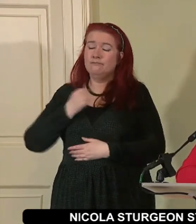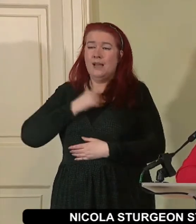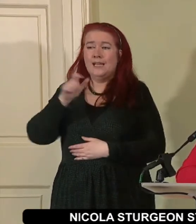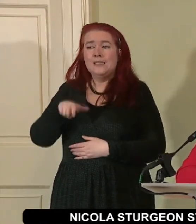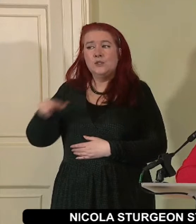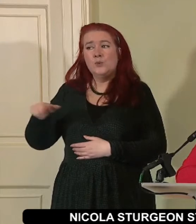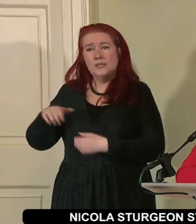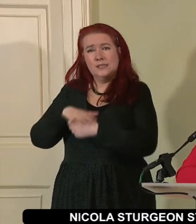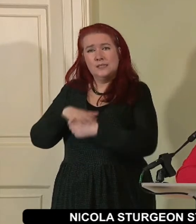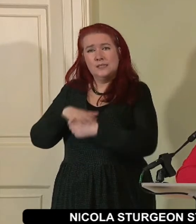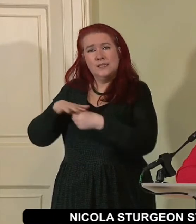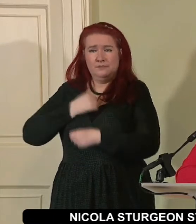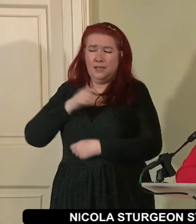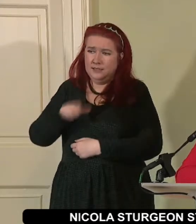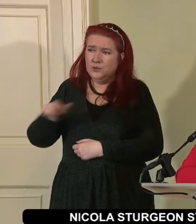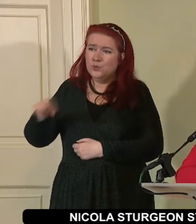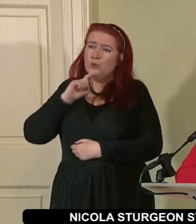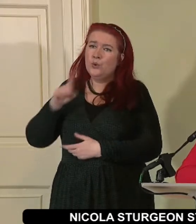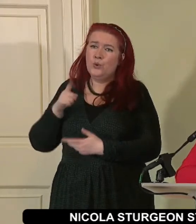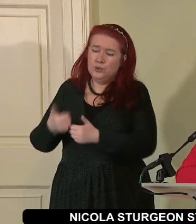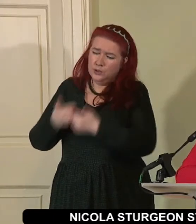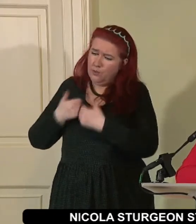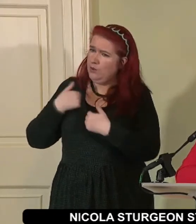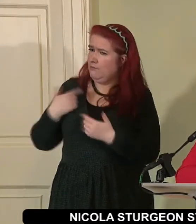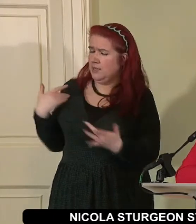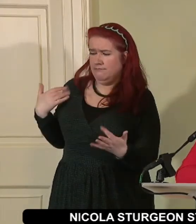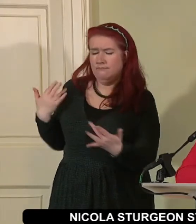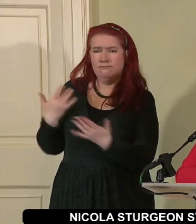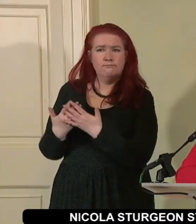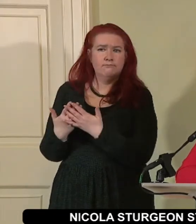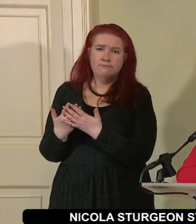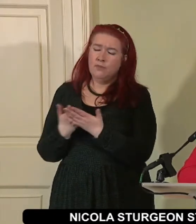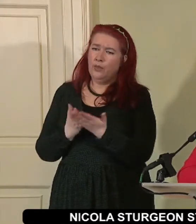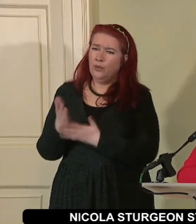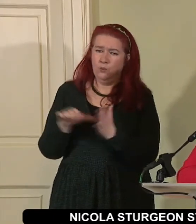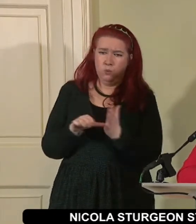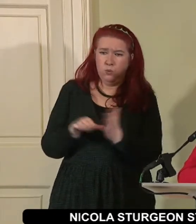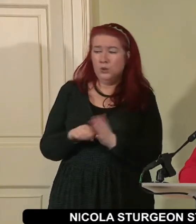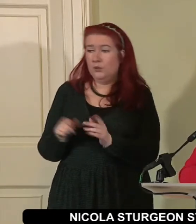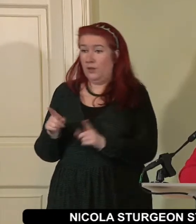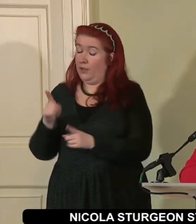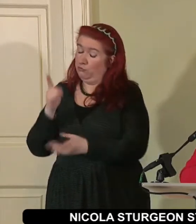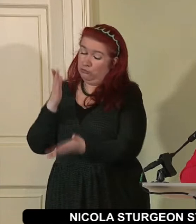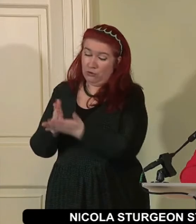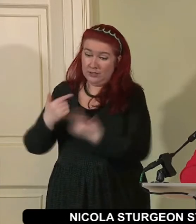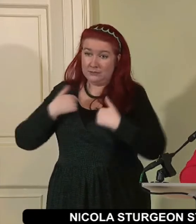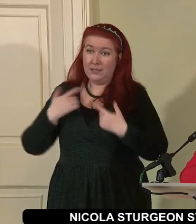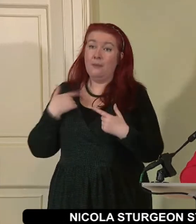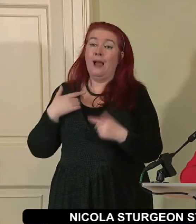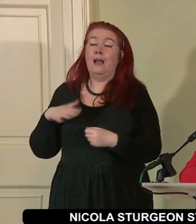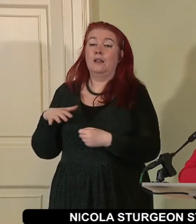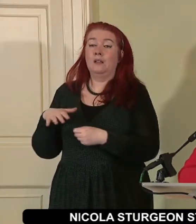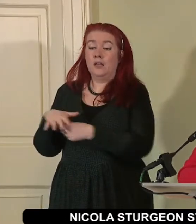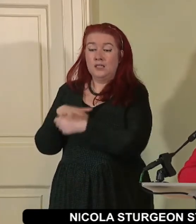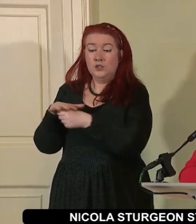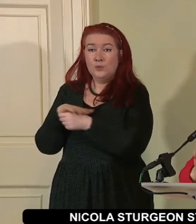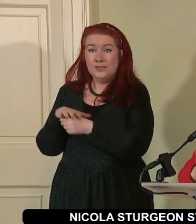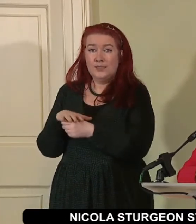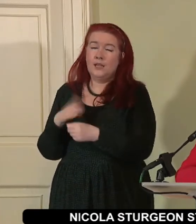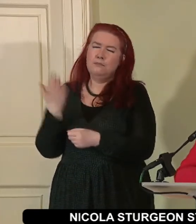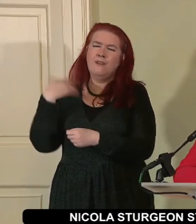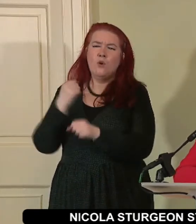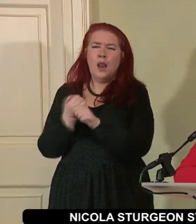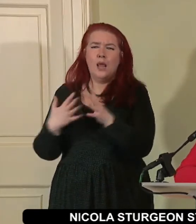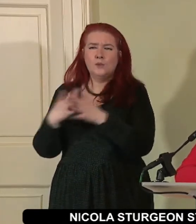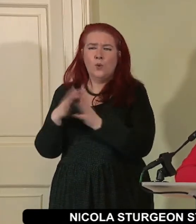constituents who have supported me through thick and thin, put their trust in me time and again, my constituency party, what was Glasgow Govan,